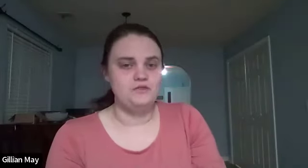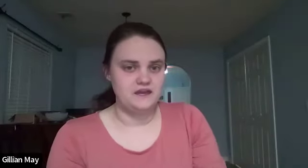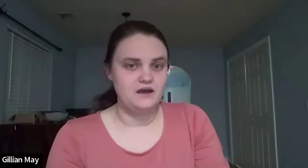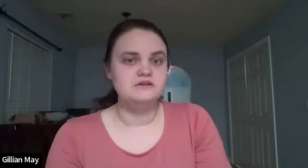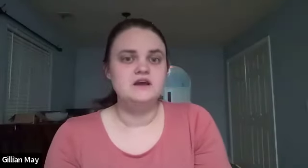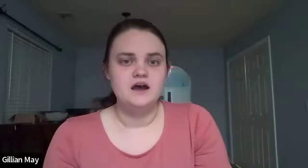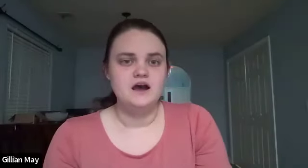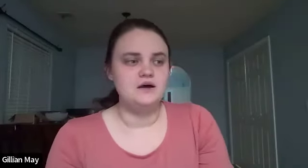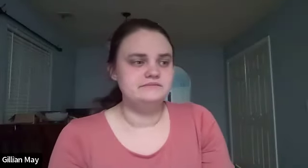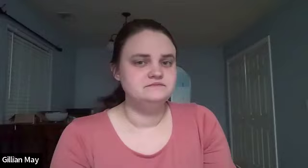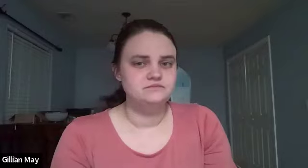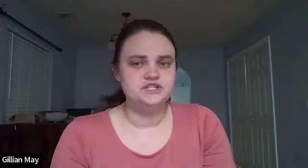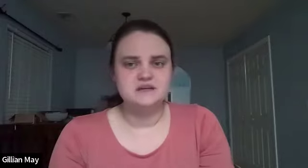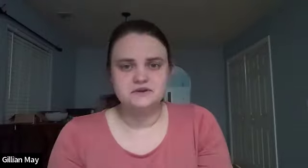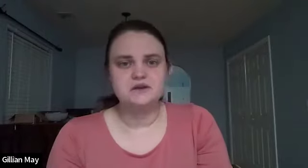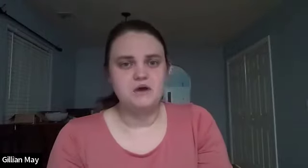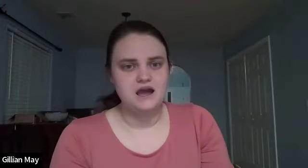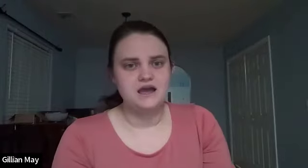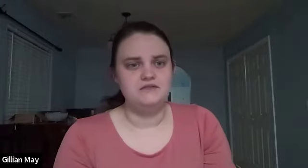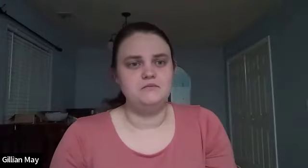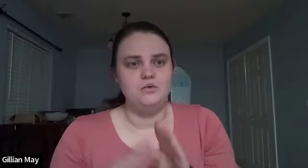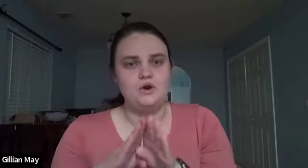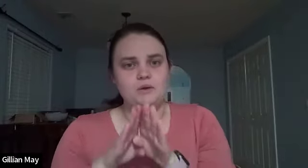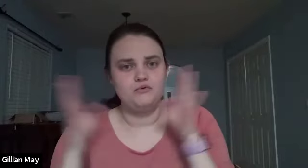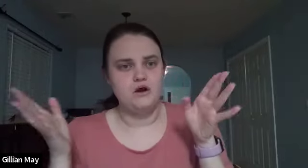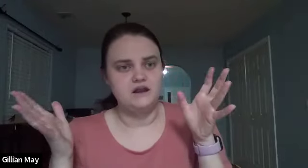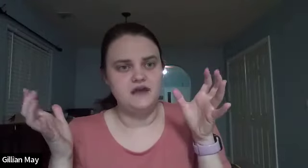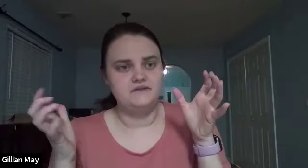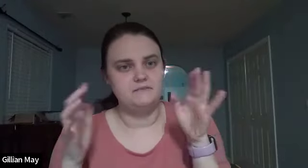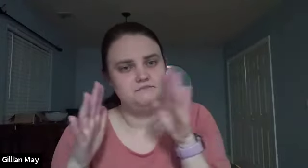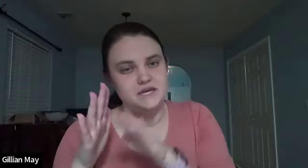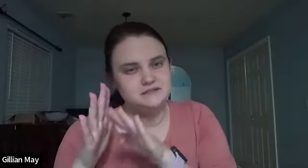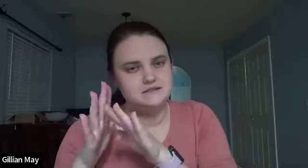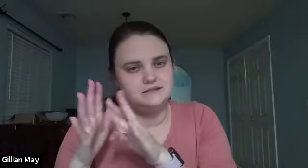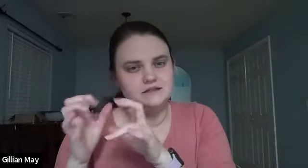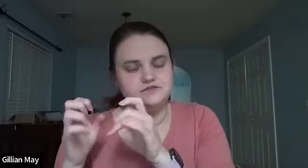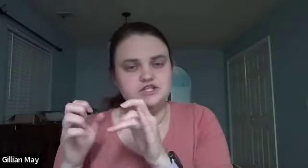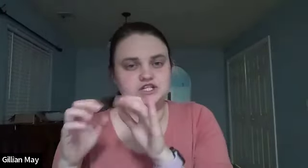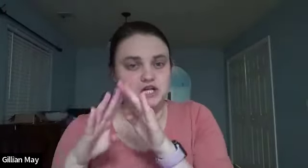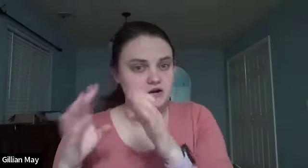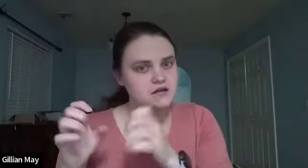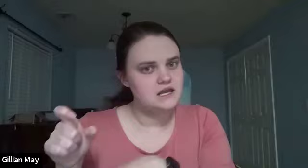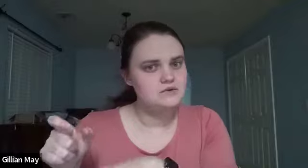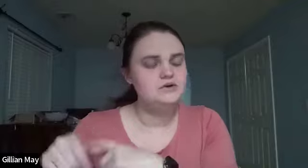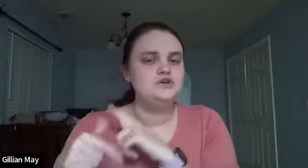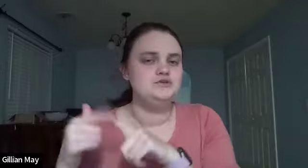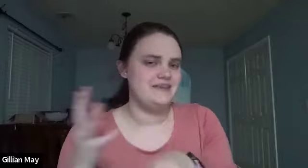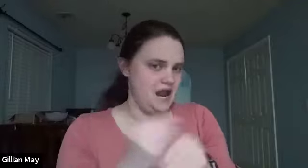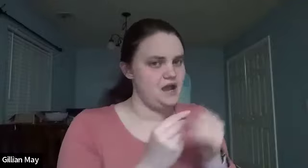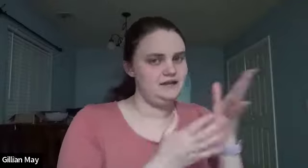thing out. Which is typically why the more broad of having the basics of just the generic animal, you can then add it